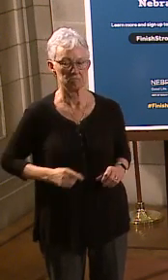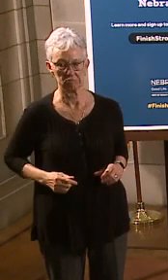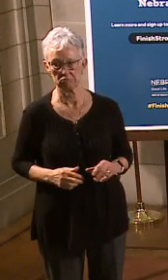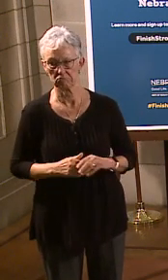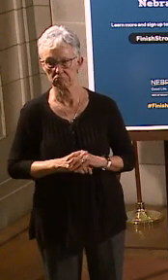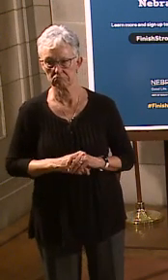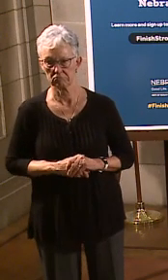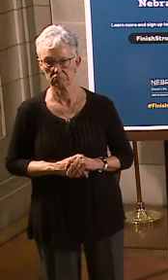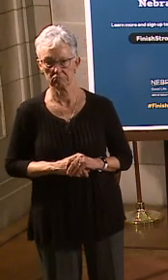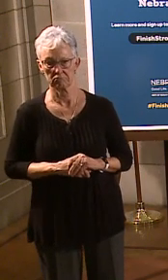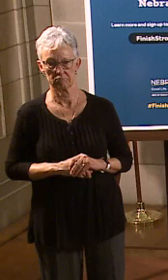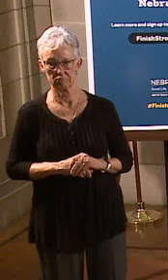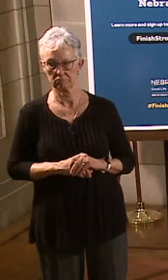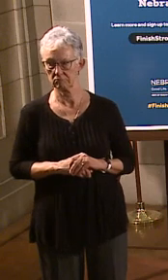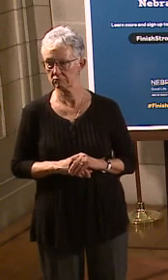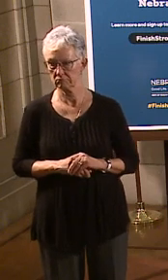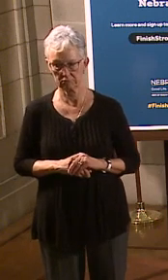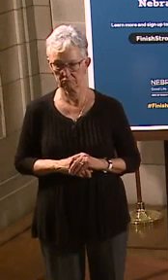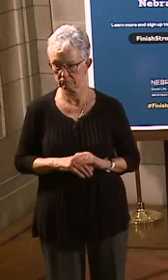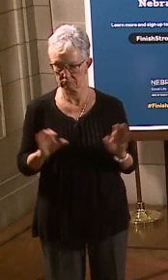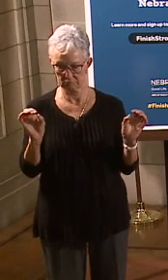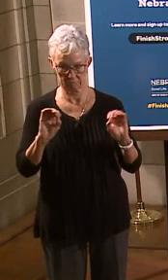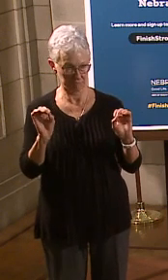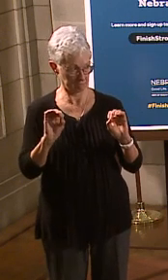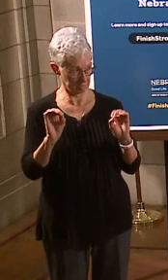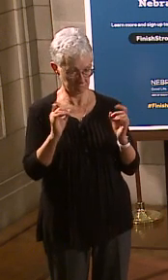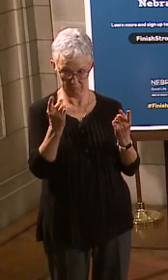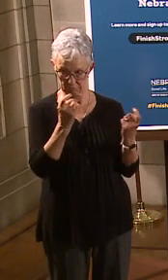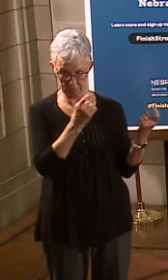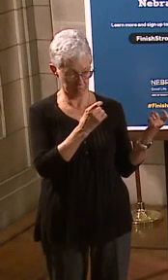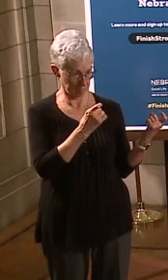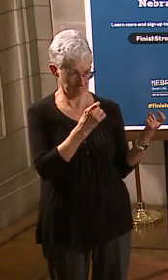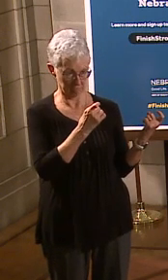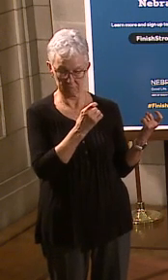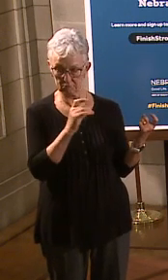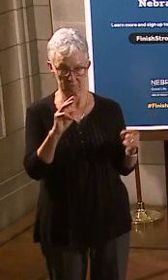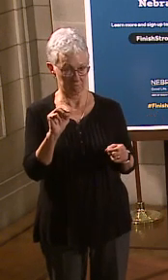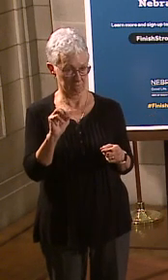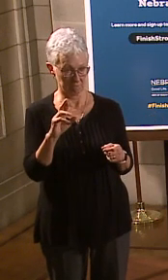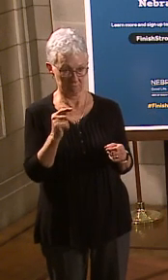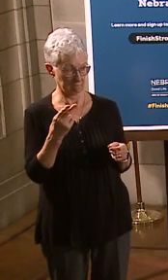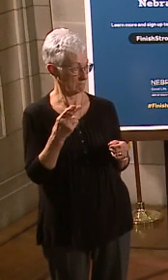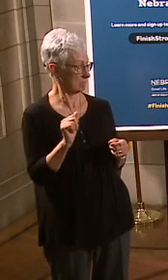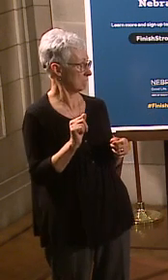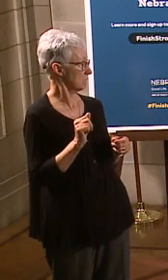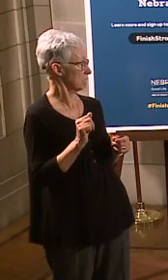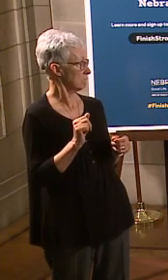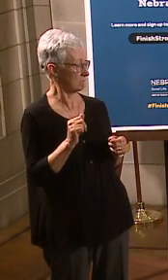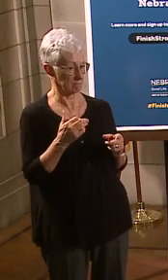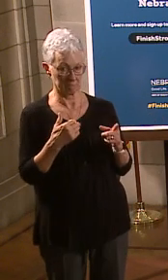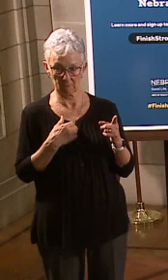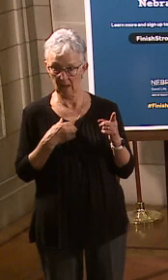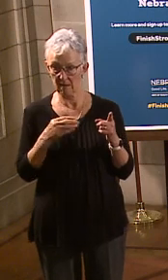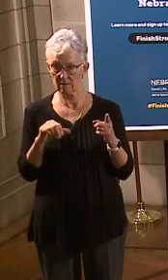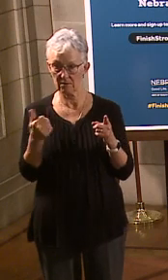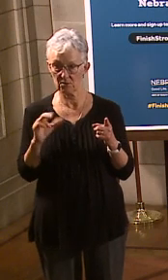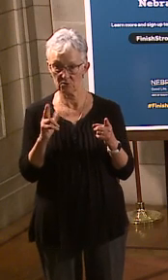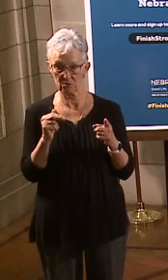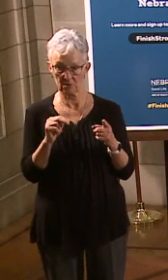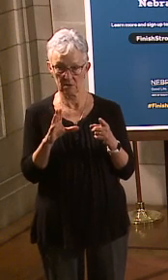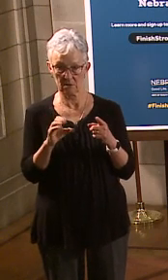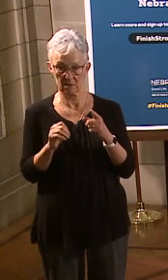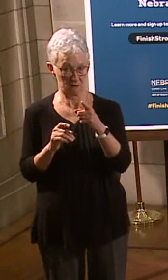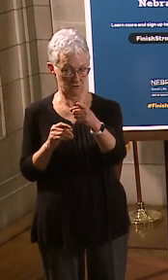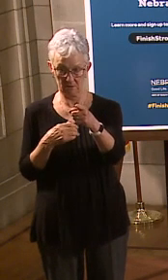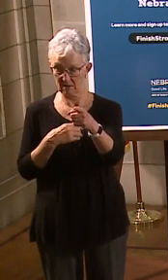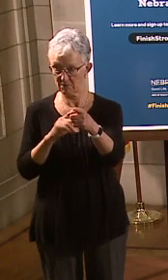Other questions? Alexa, we haven't had a chance to ask you any other questions, because Martha had her chance. Do you need another chance? No,